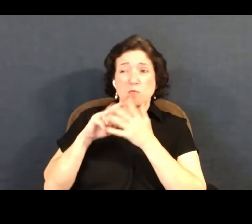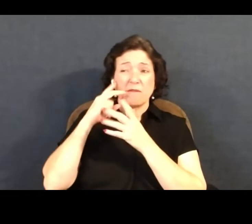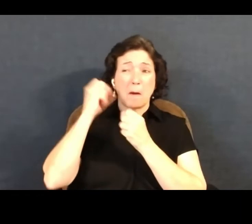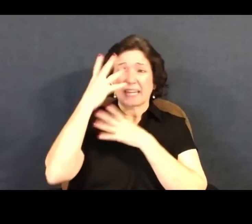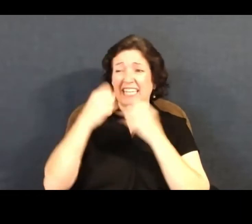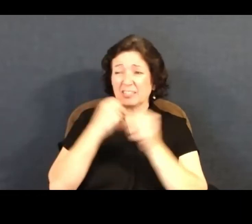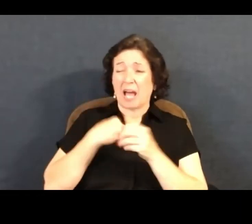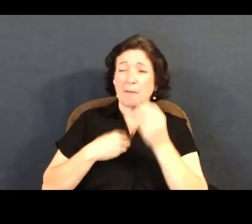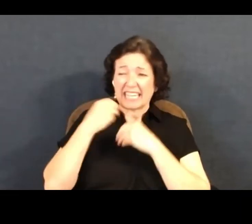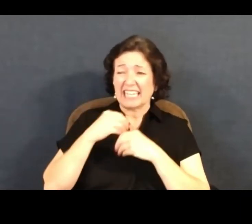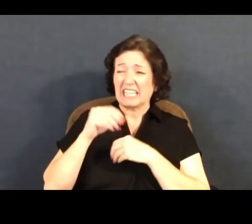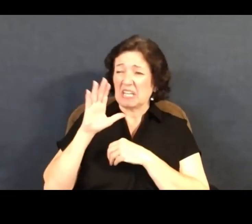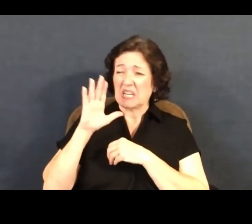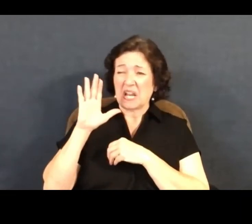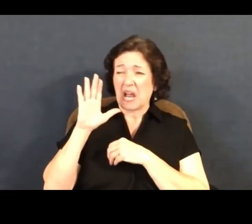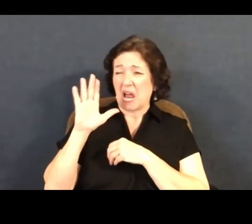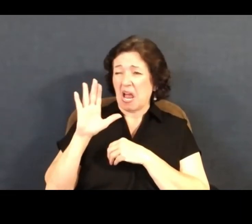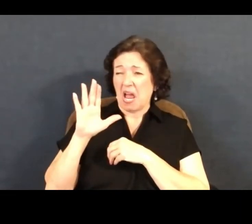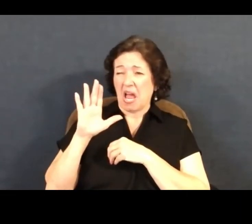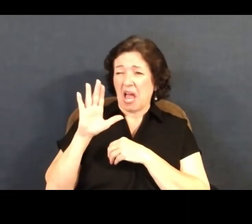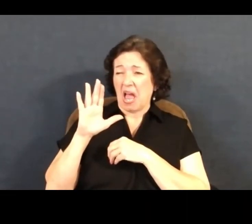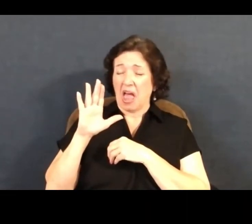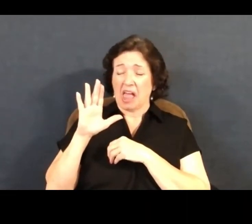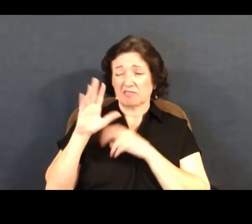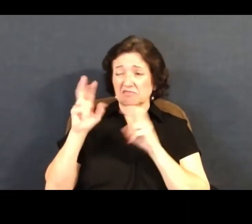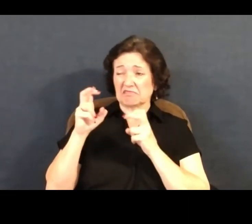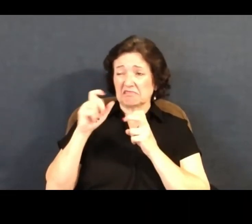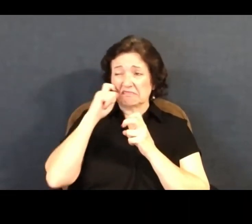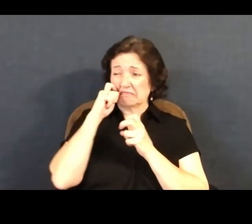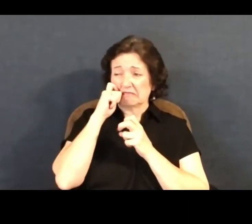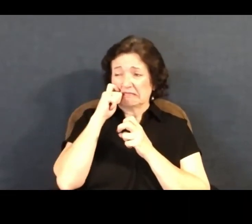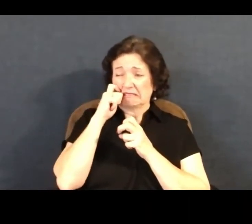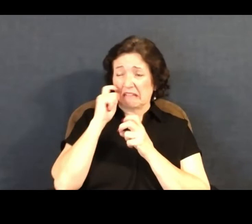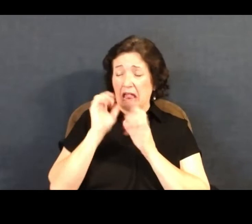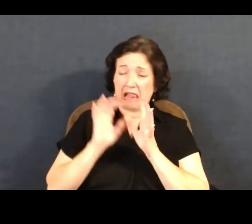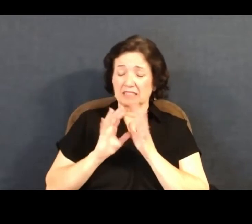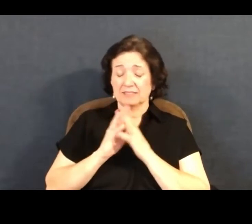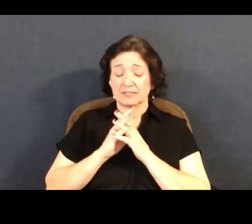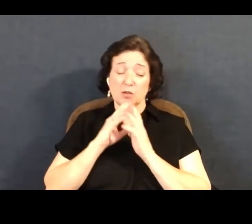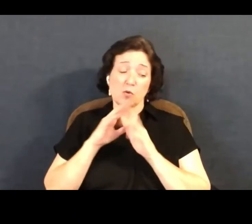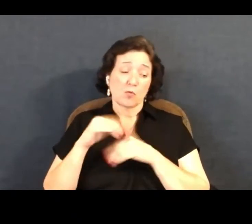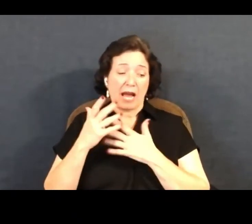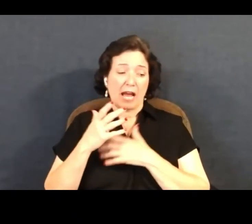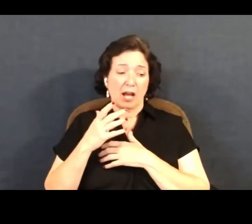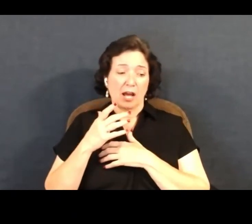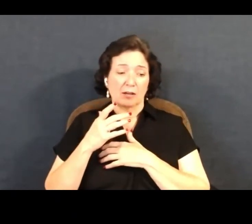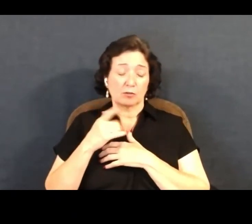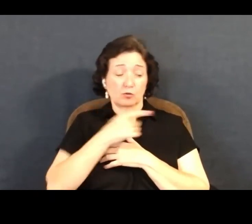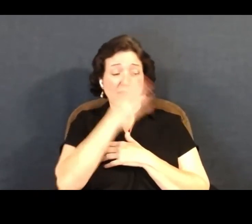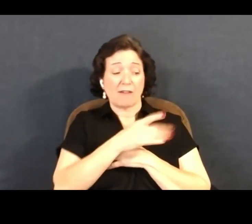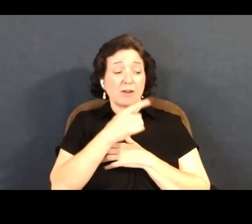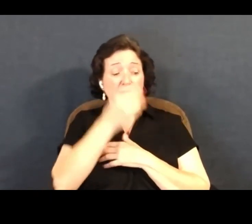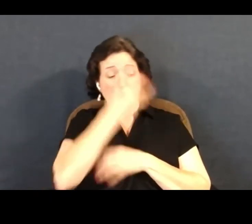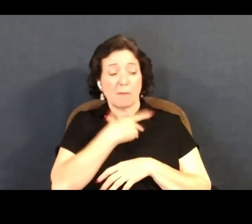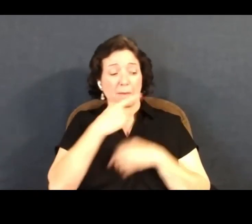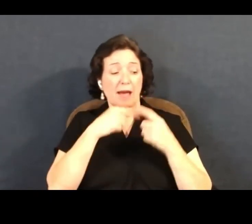been eating your alluvial deposits?" "Well," she said, "you never told me about the deal with Hobbya.